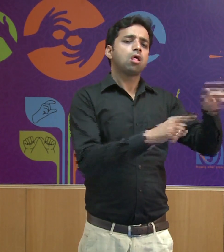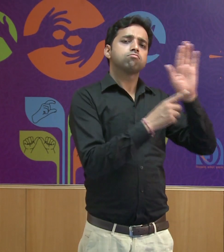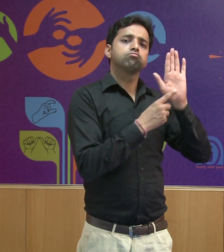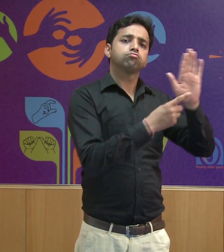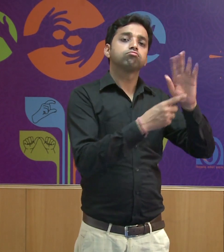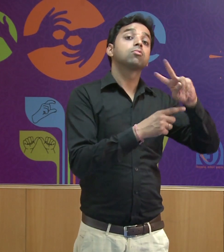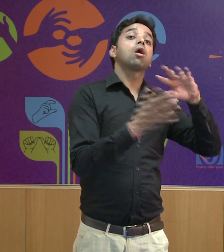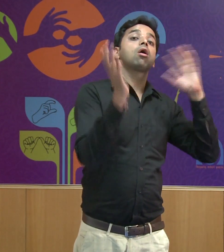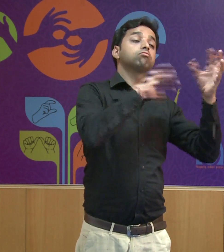Therefore,